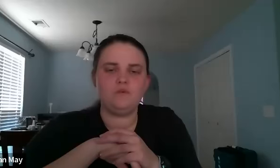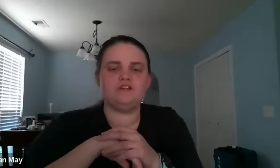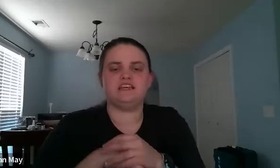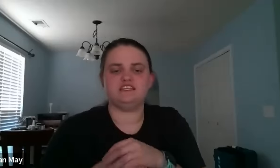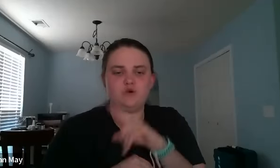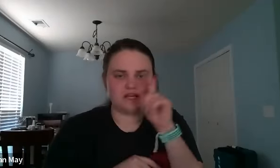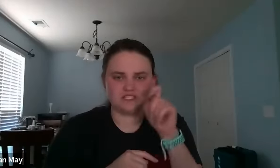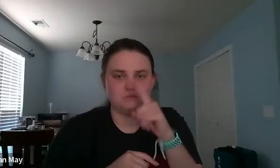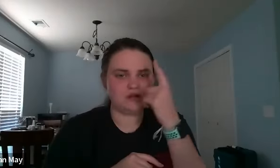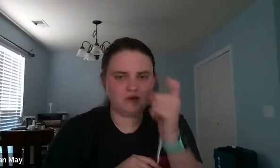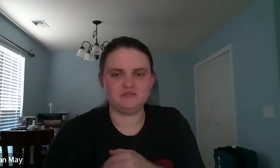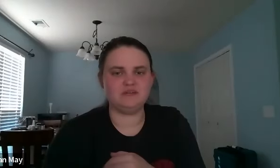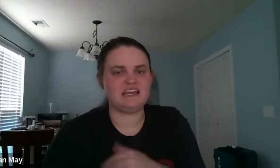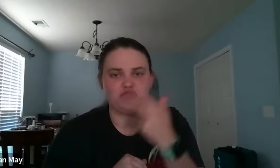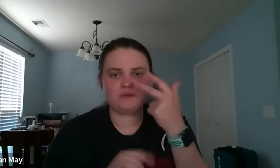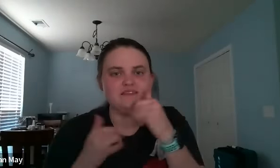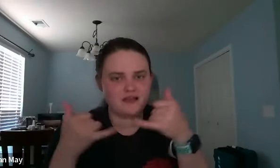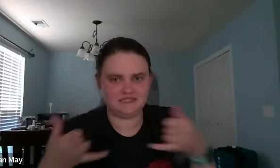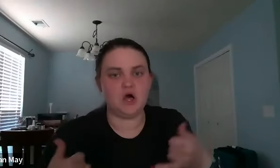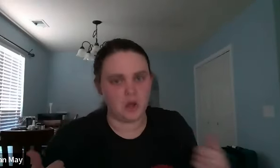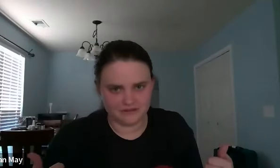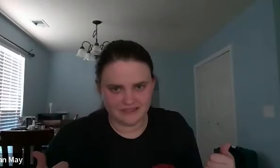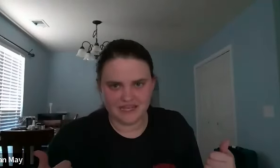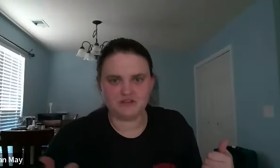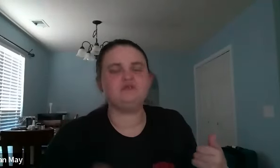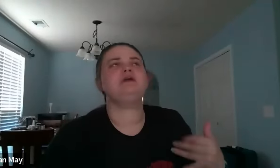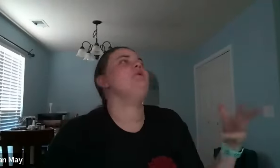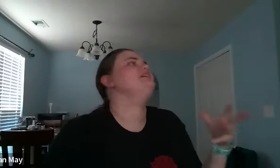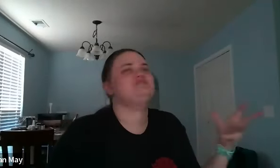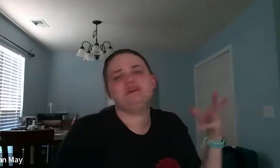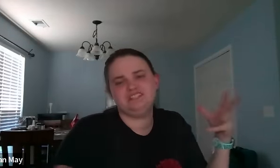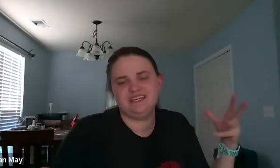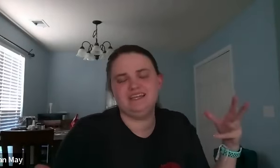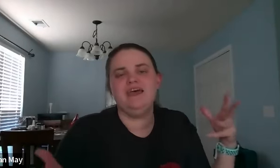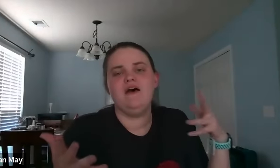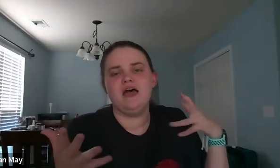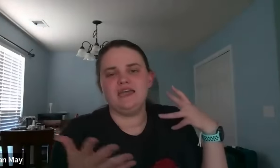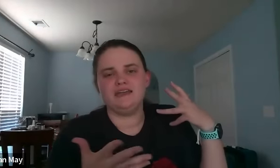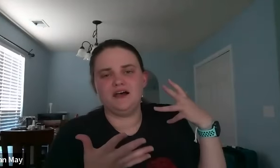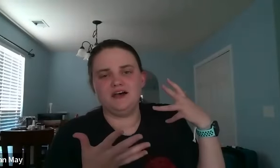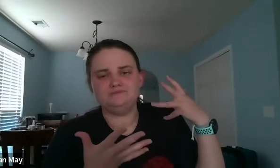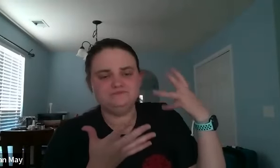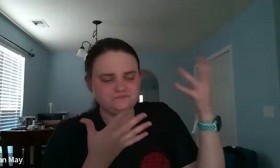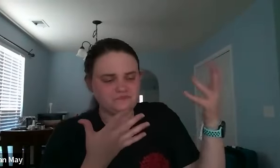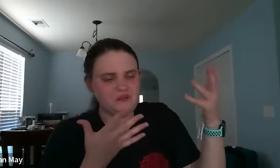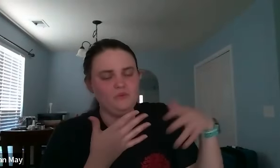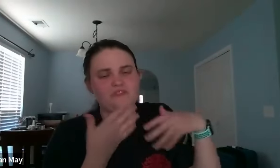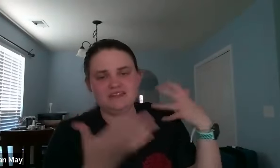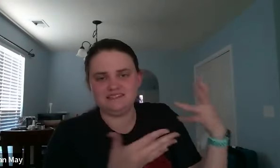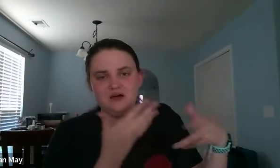it's like, it's a question, it's one question, but it's like 3 lines long. And you're like, okay, well, what is the question again? And with ASL,